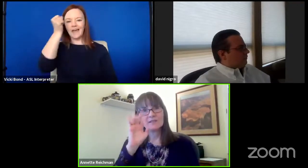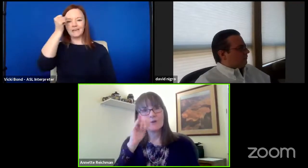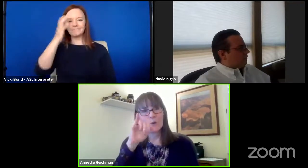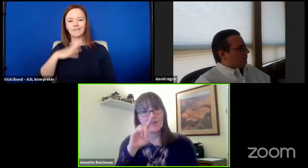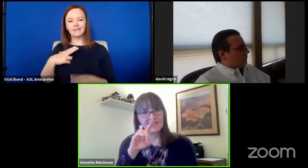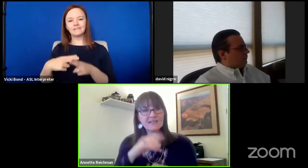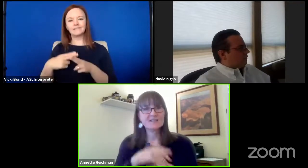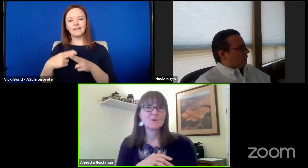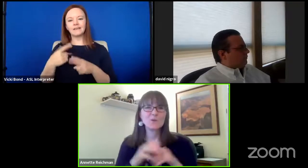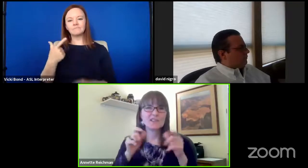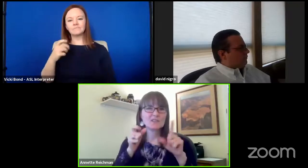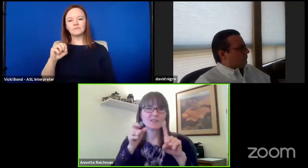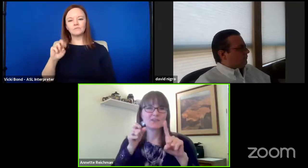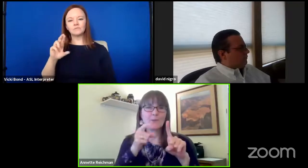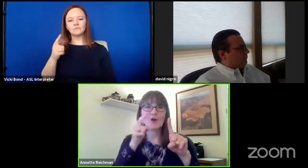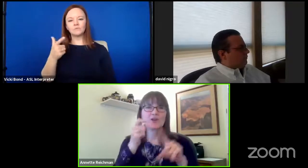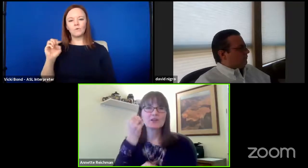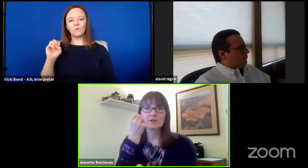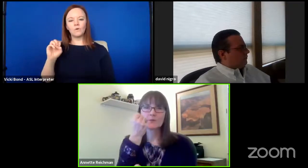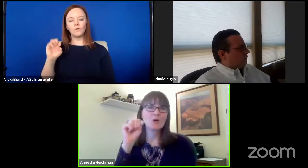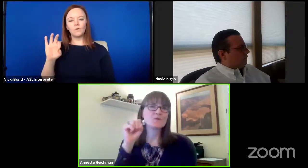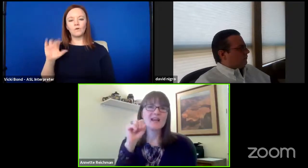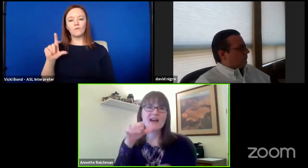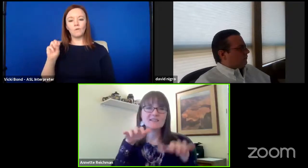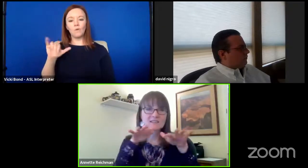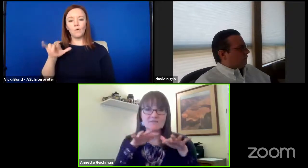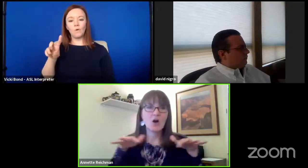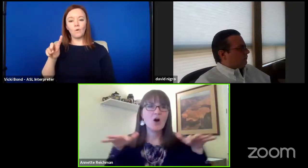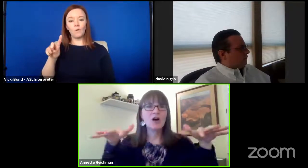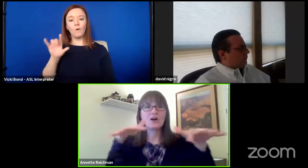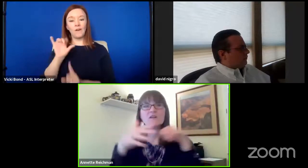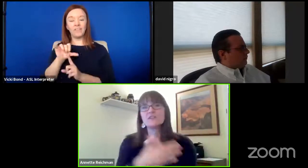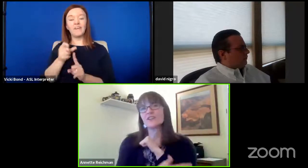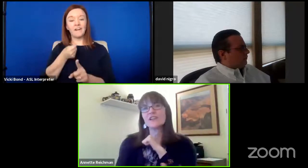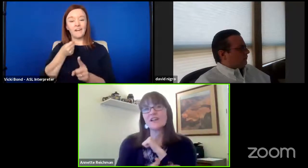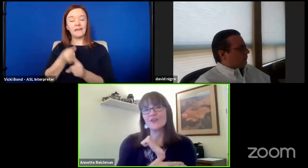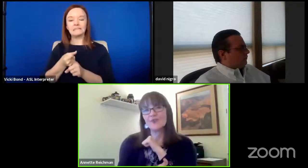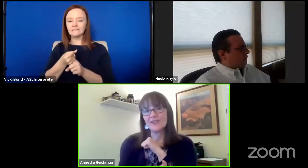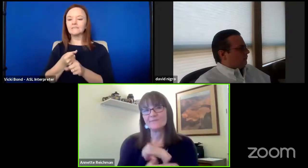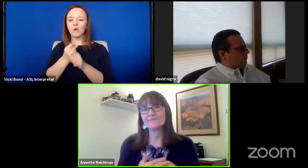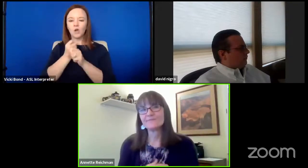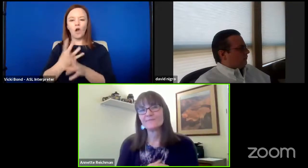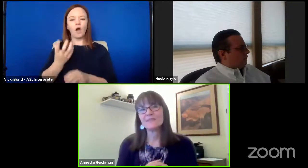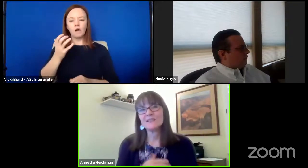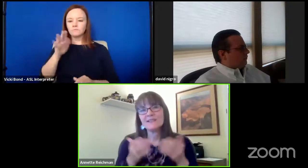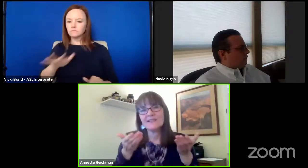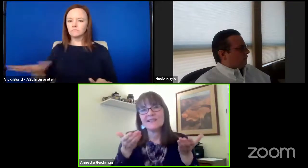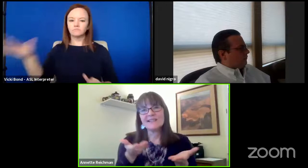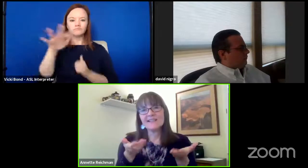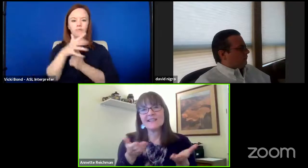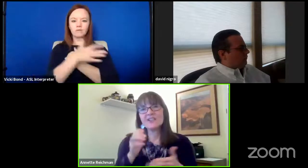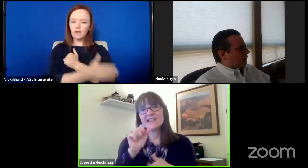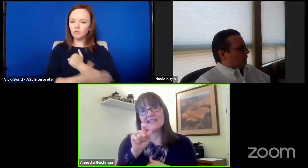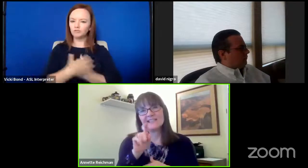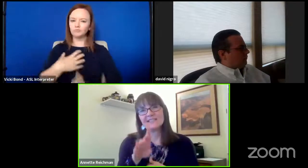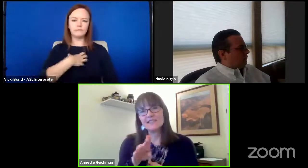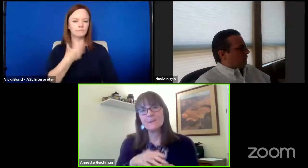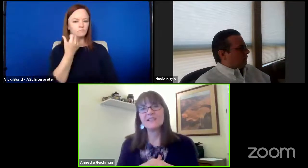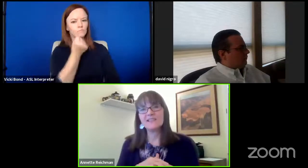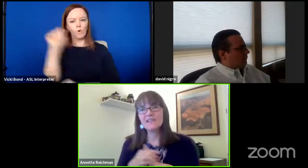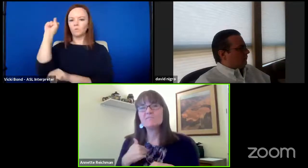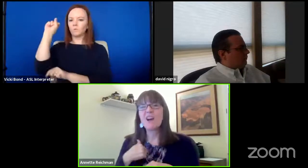George Floyd, which sparked protests all over the country. And here